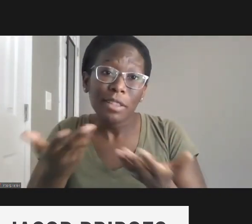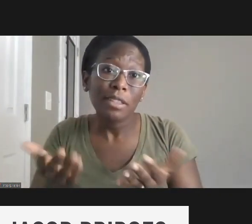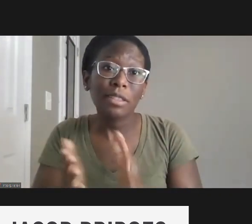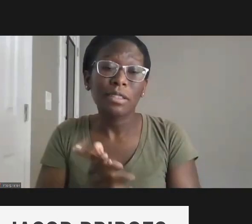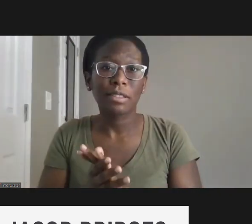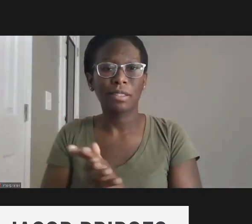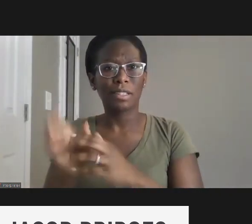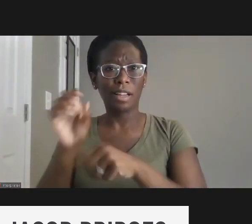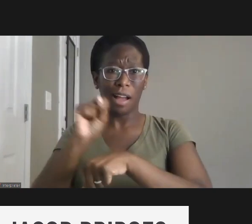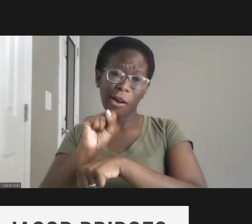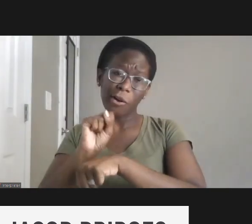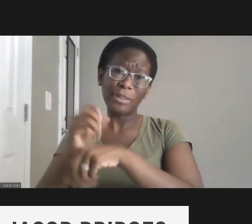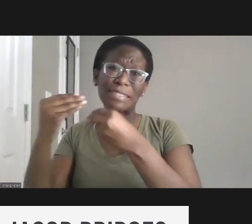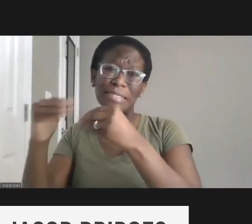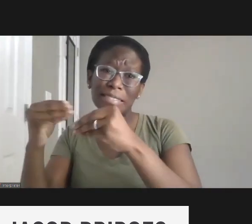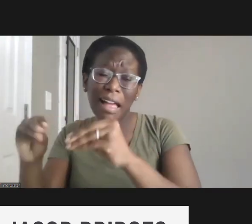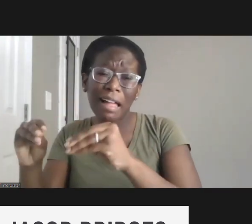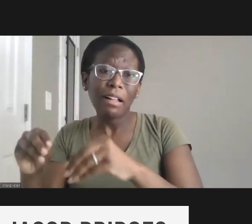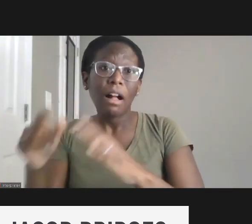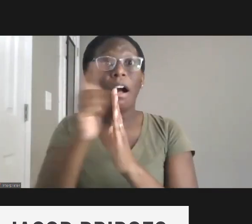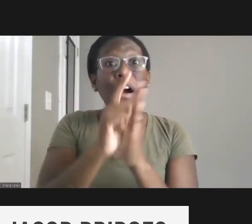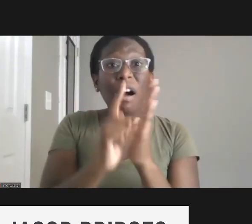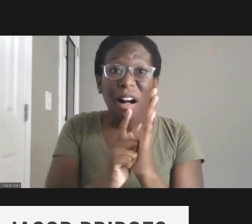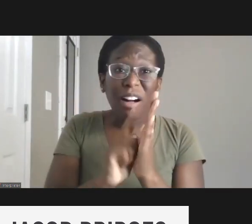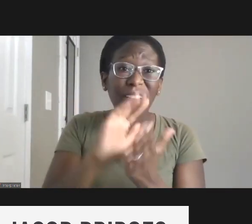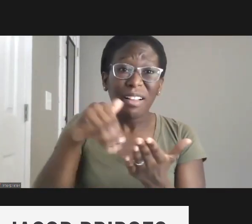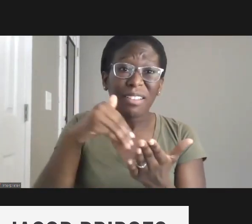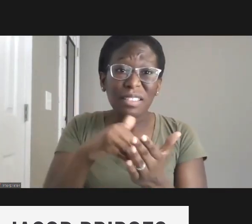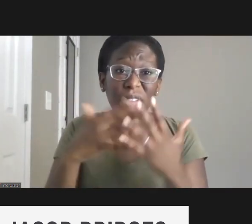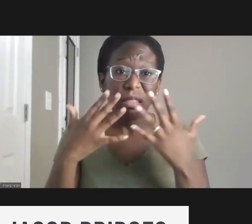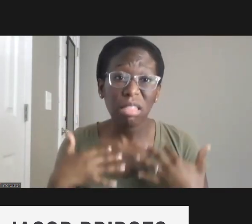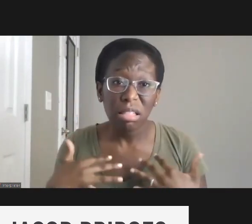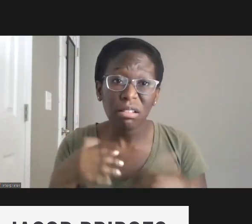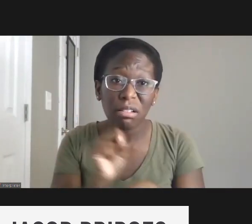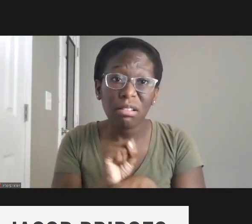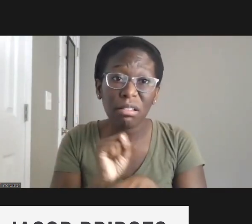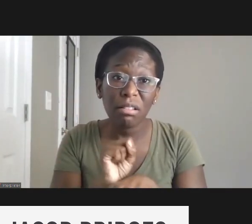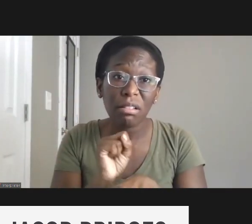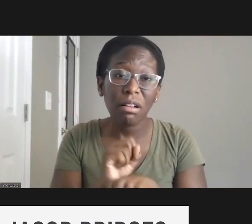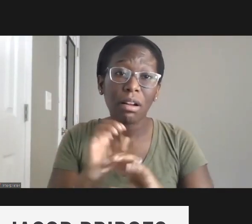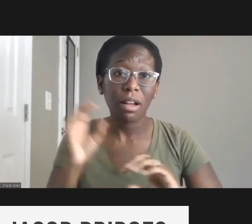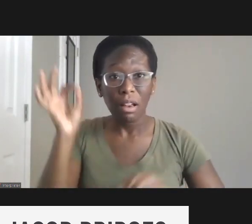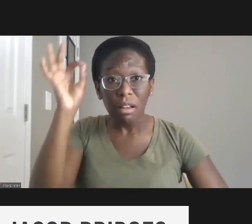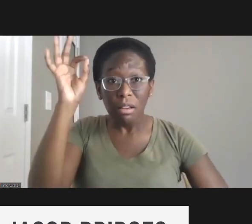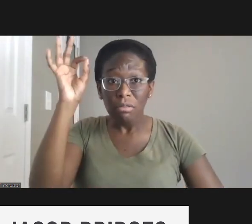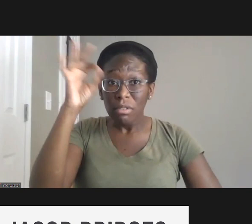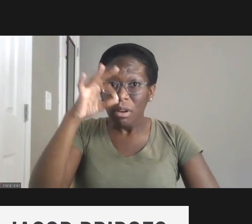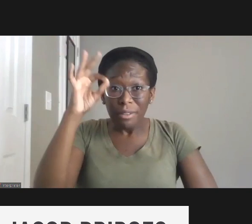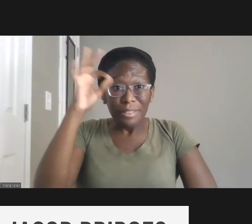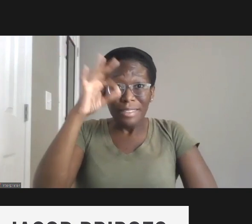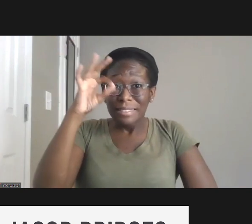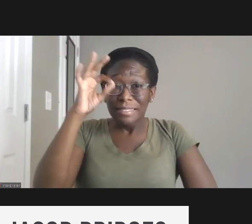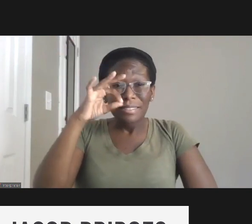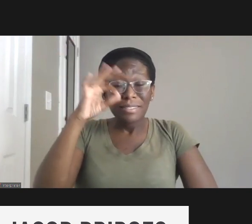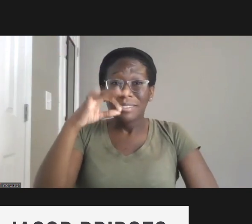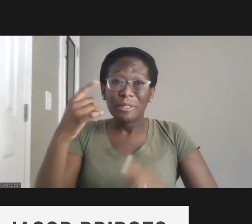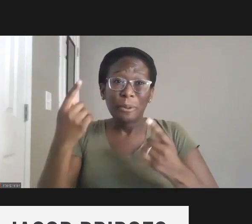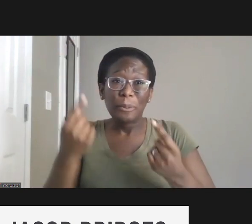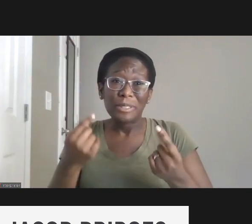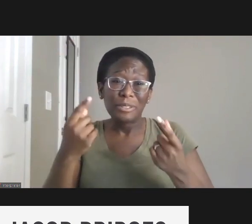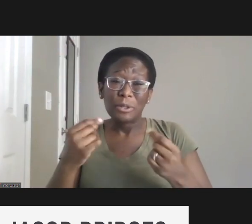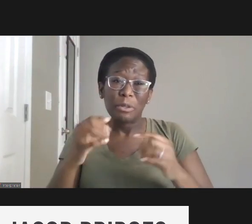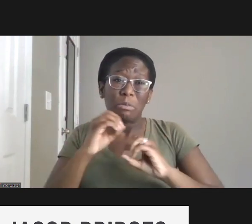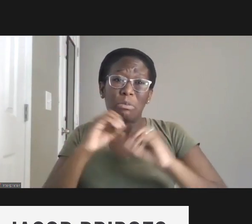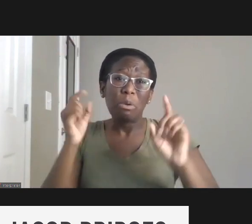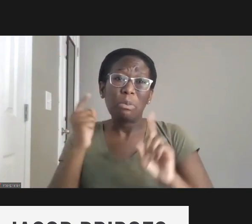really depressing call center, and I had no idea what to do. I didn't have any